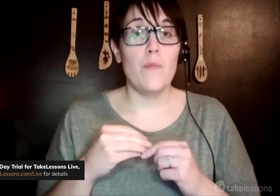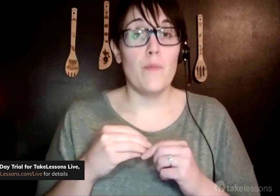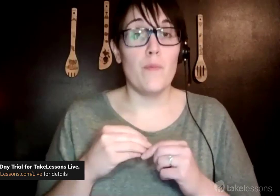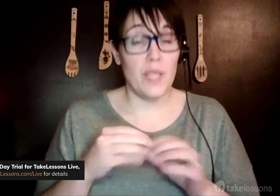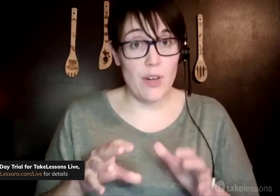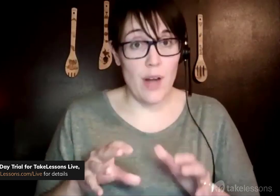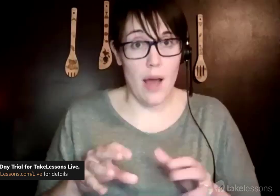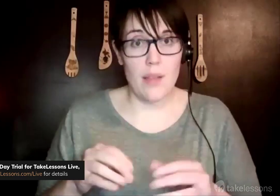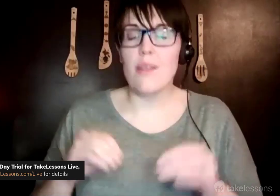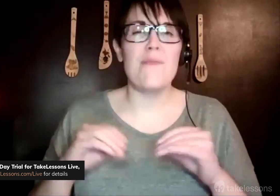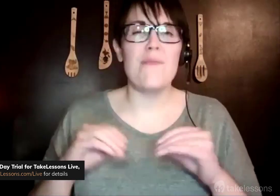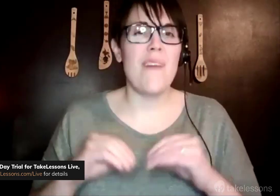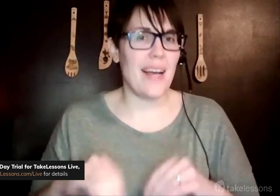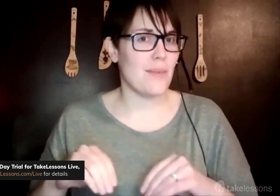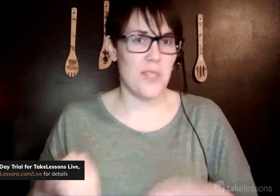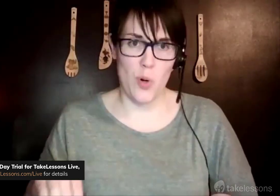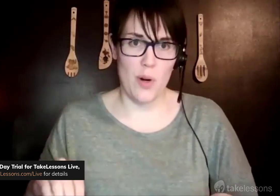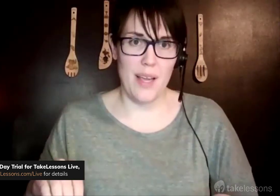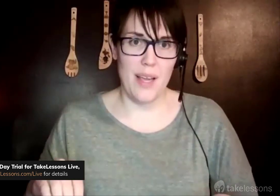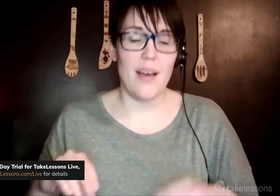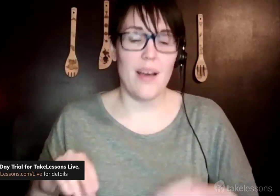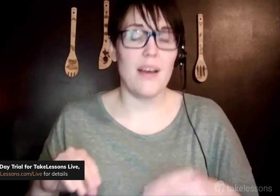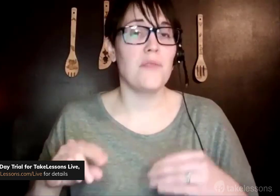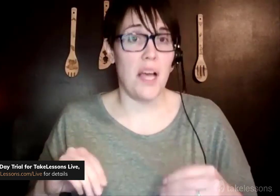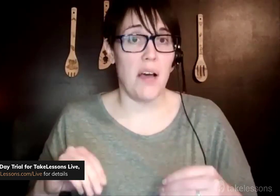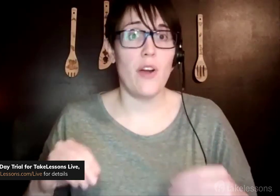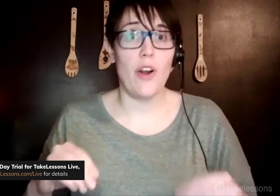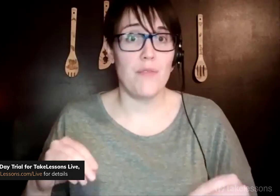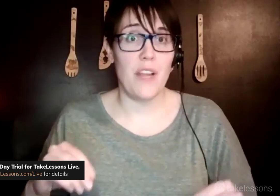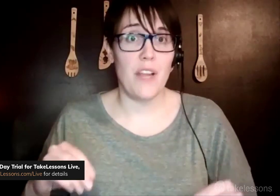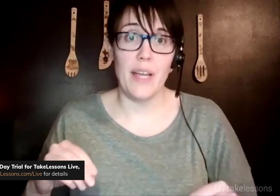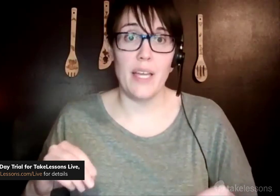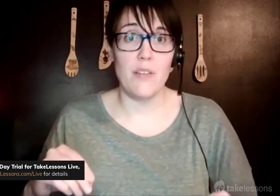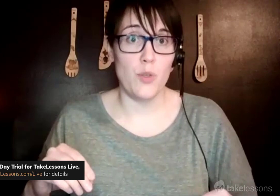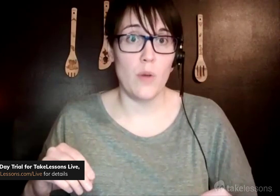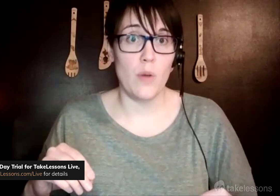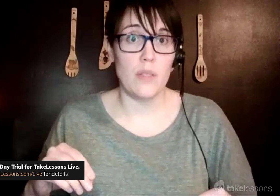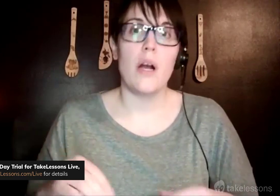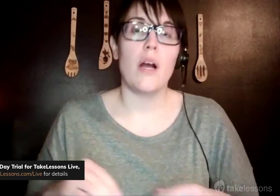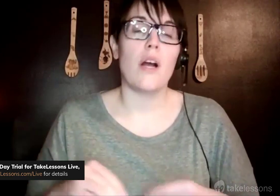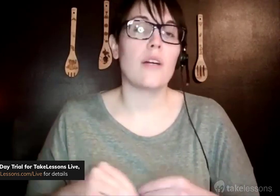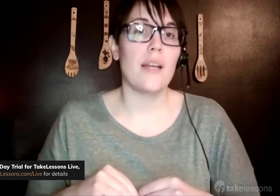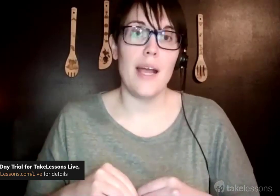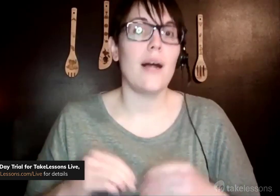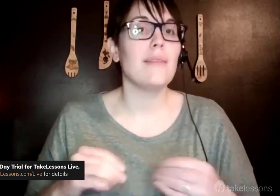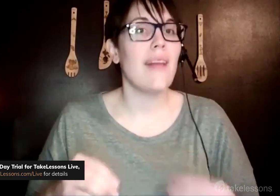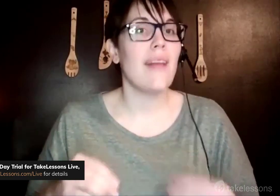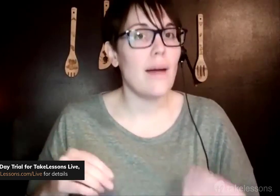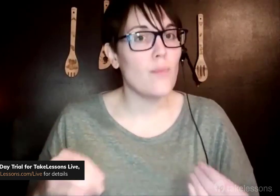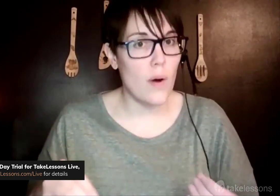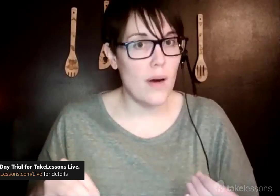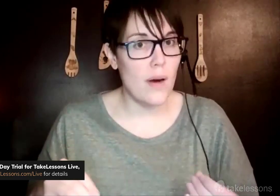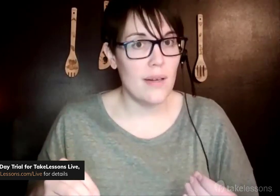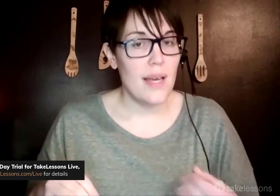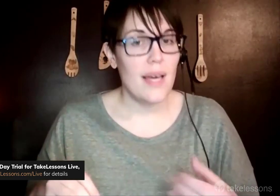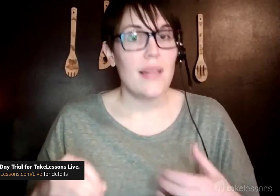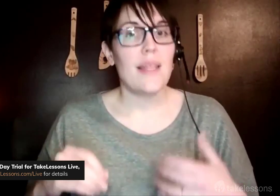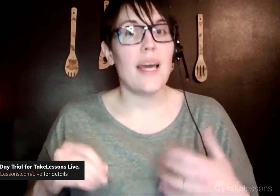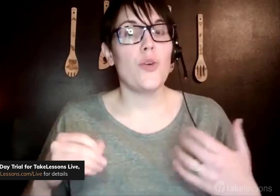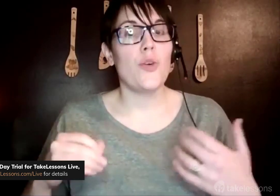Believe it or not, the vast majority of deaf and hard of hearing individuals are going to care a lot more that you are doing